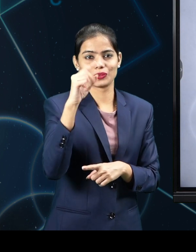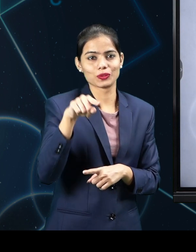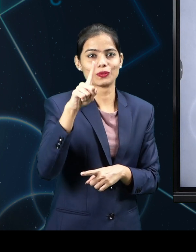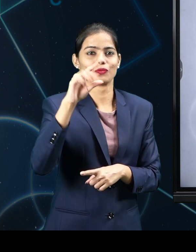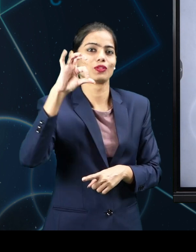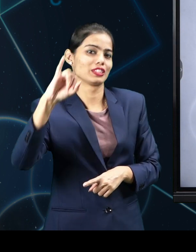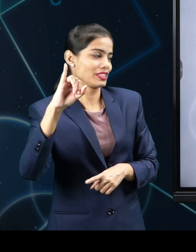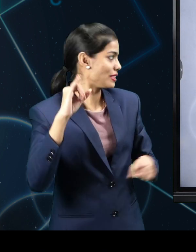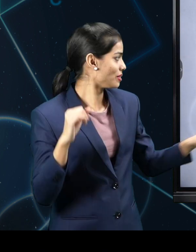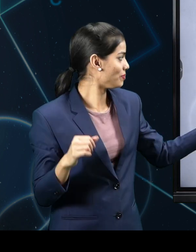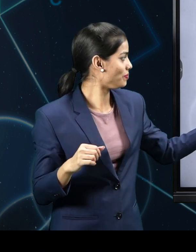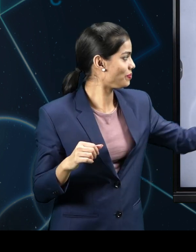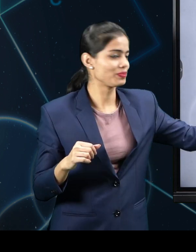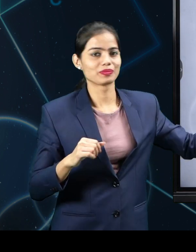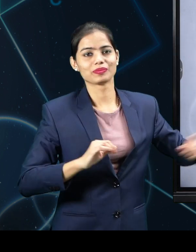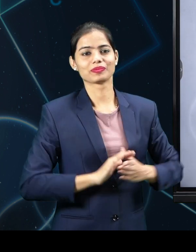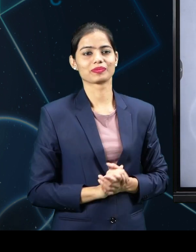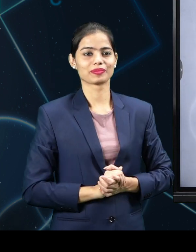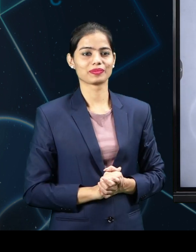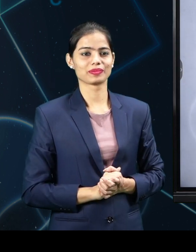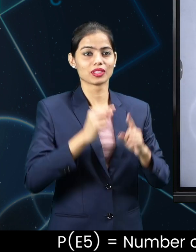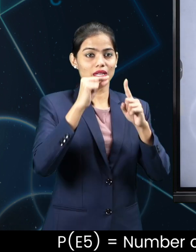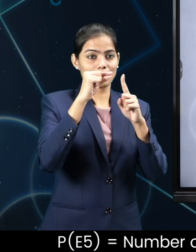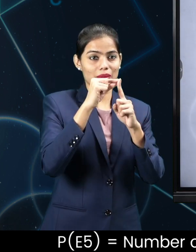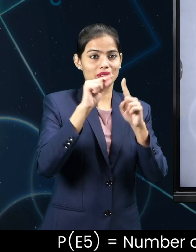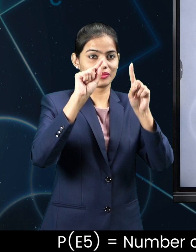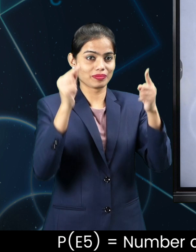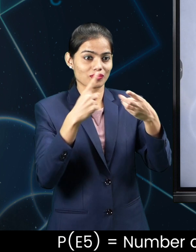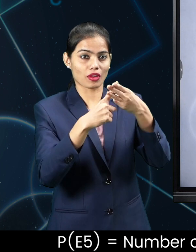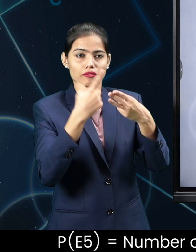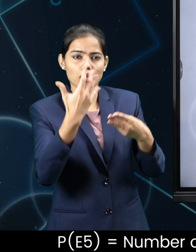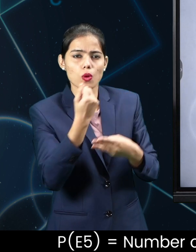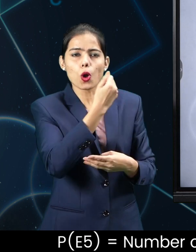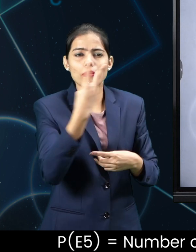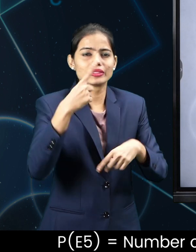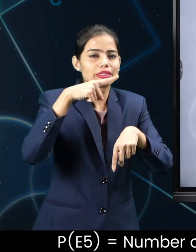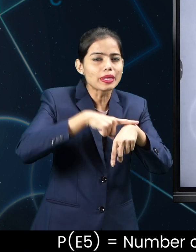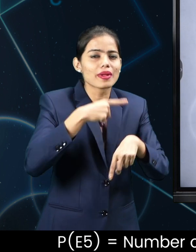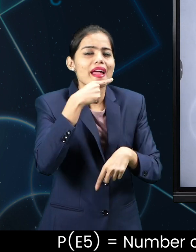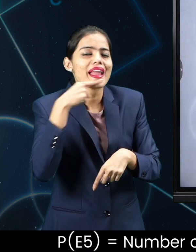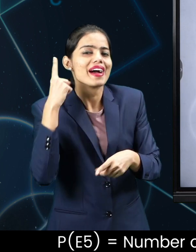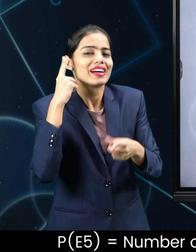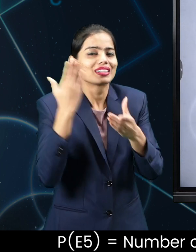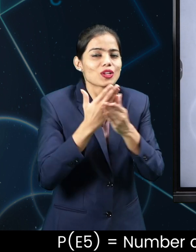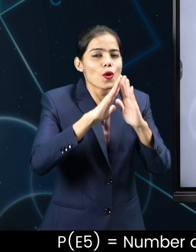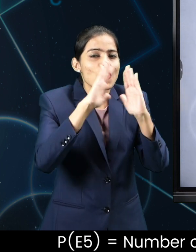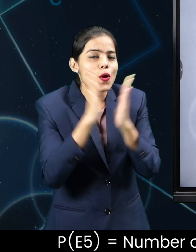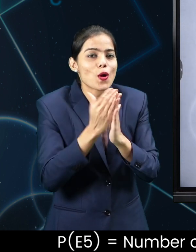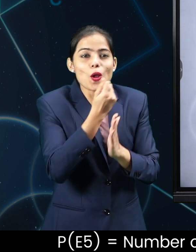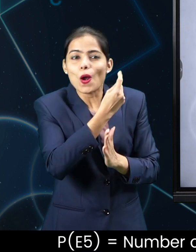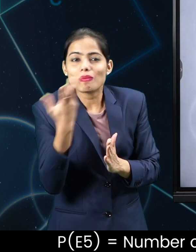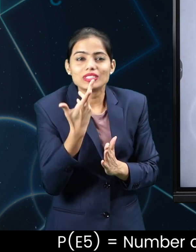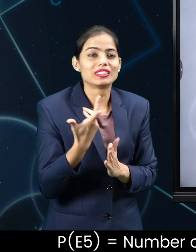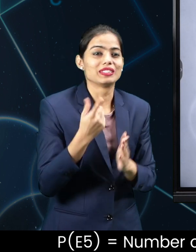divided by 500 is equal to 0.196. P of E5 is equal to number of